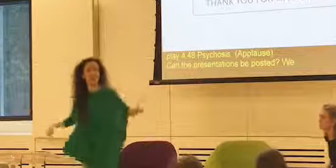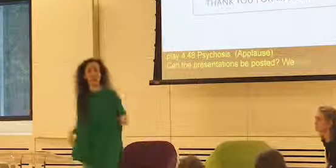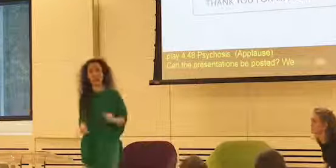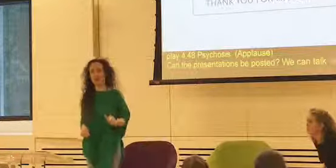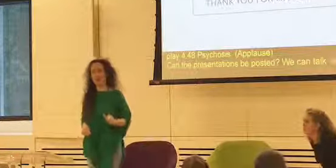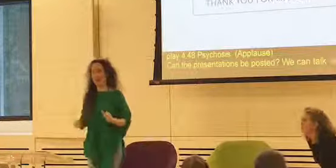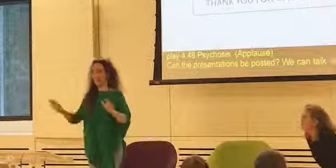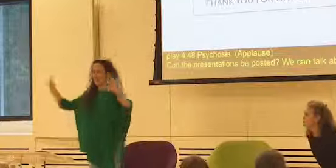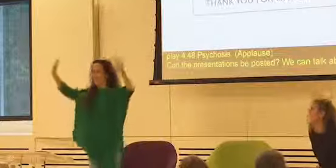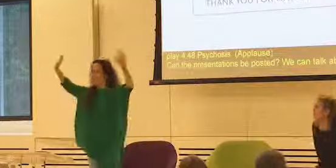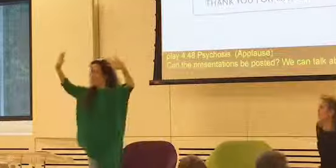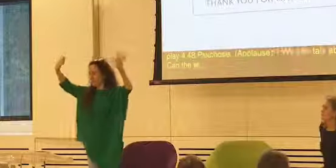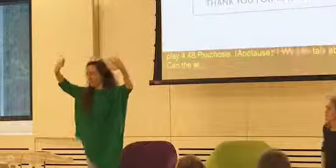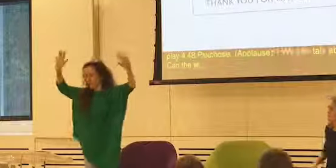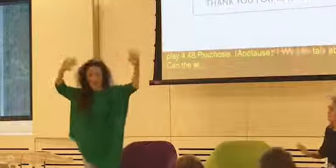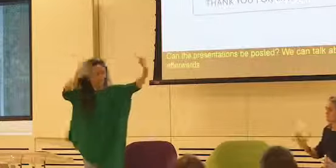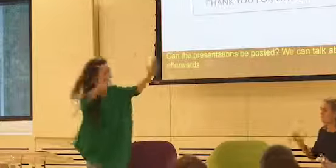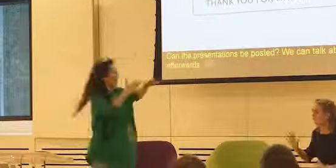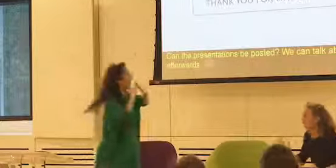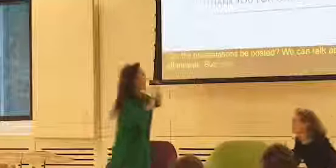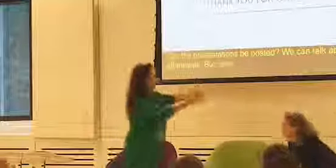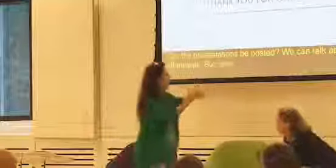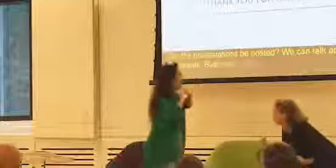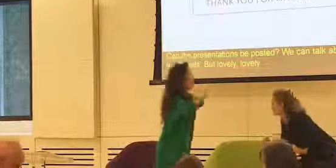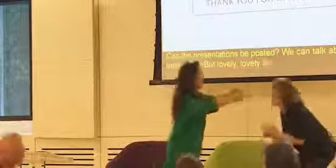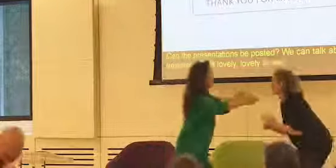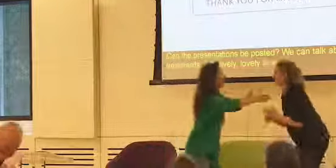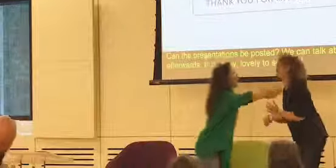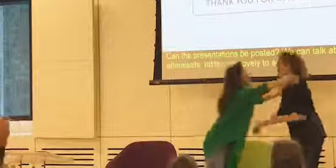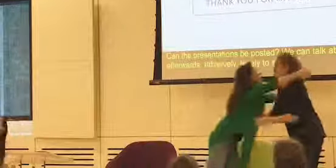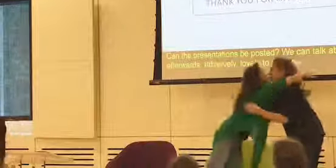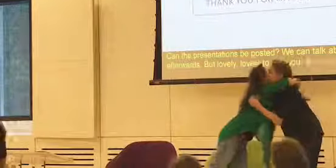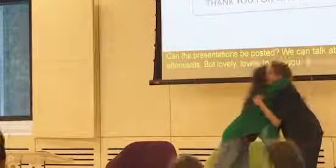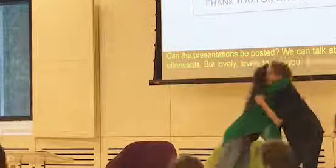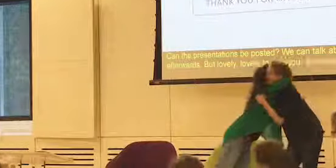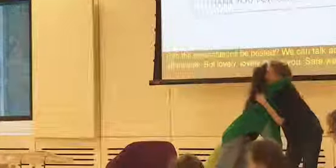Lovely to see you. Safe way home. Thank you. Bye bye.